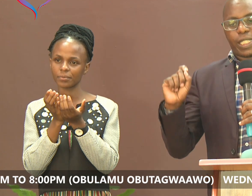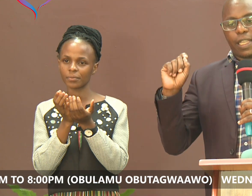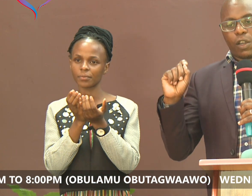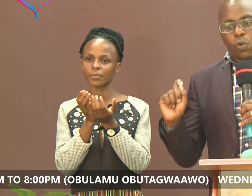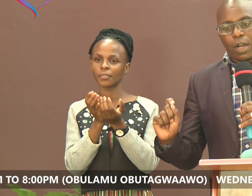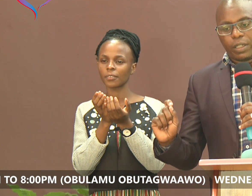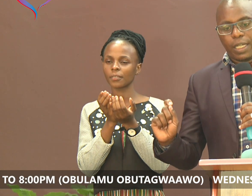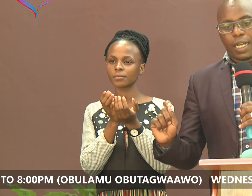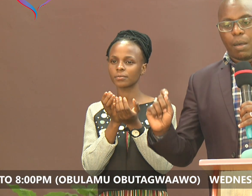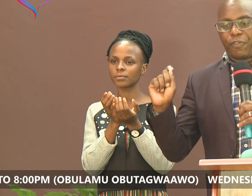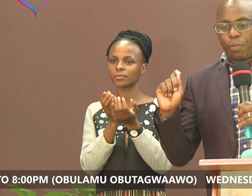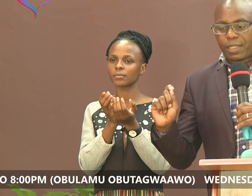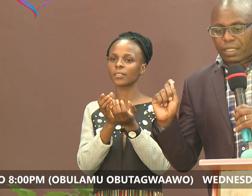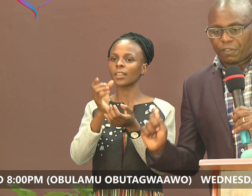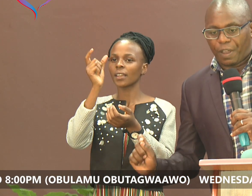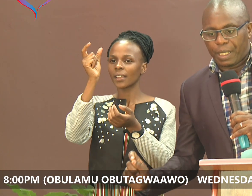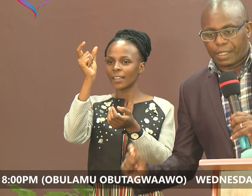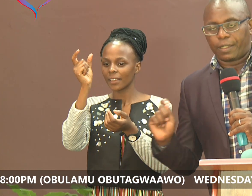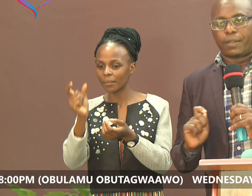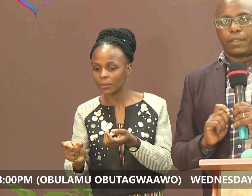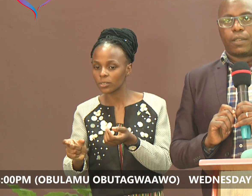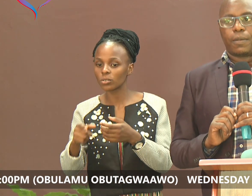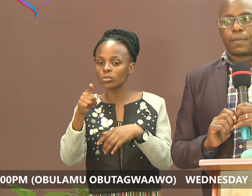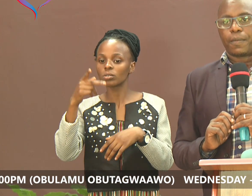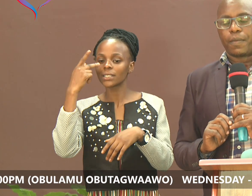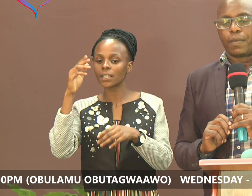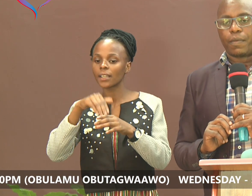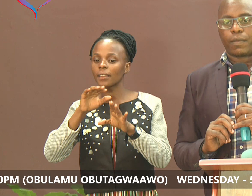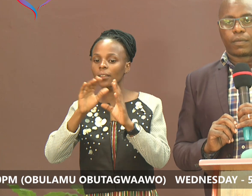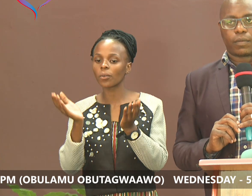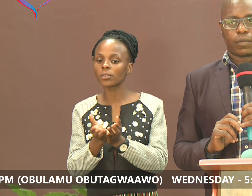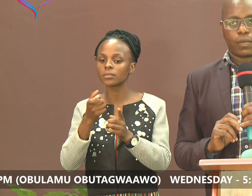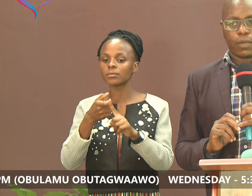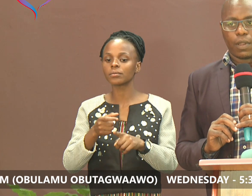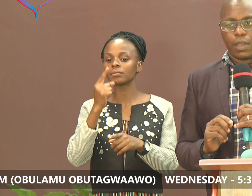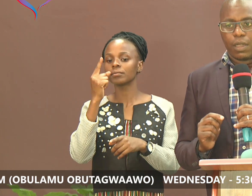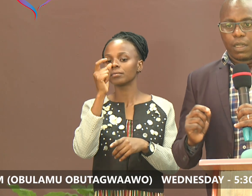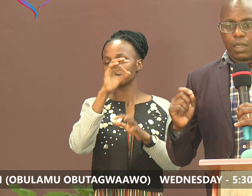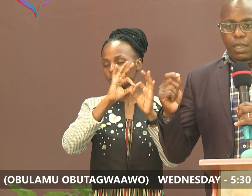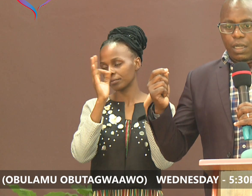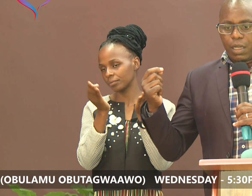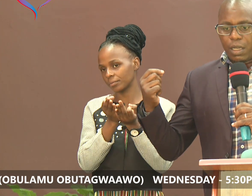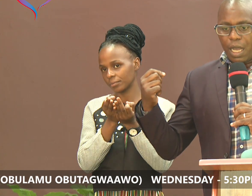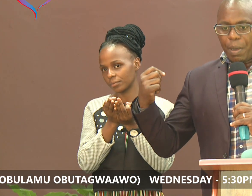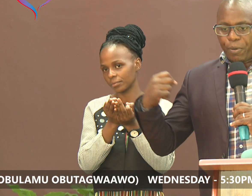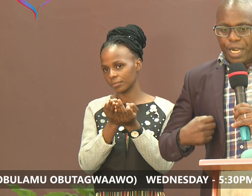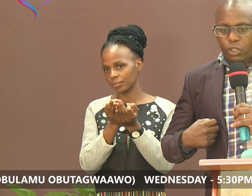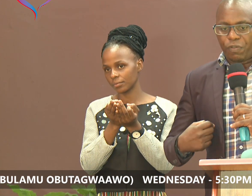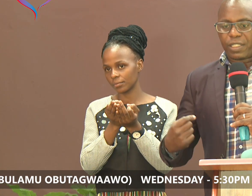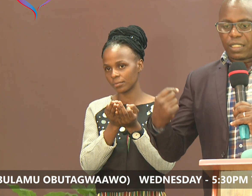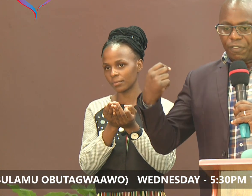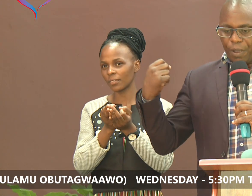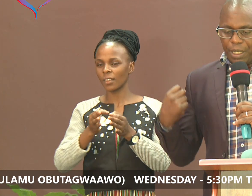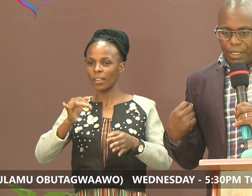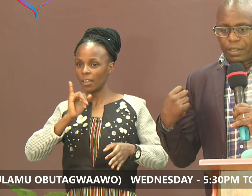individuals we see in the world come from a certain family. Abantu bonna be tulaba mu nsi balinako family mwe bava. I'm a product